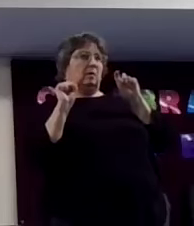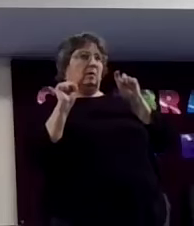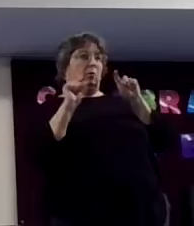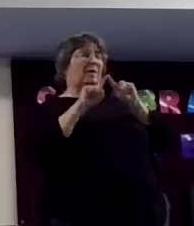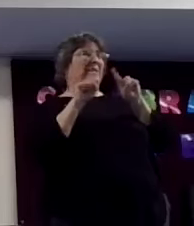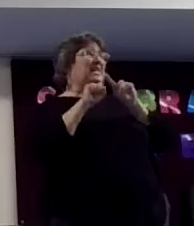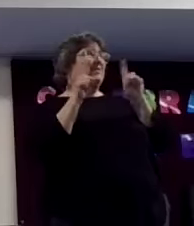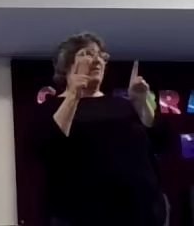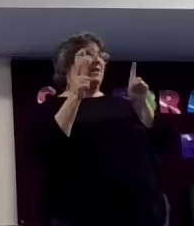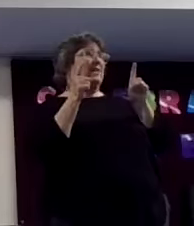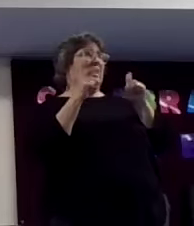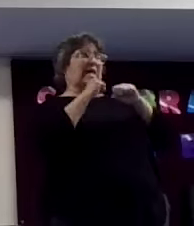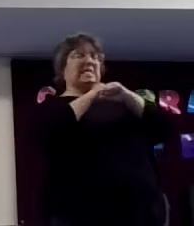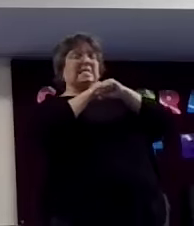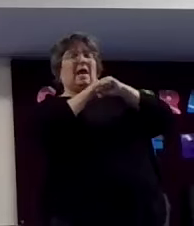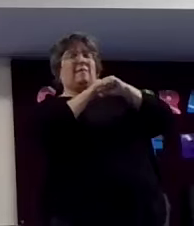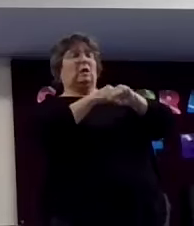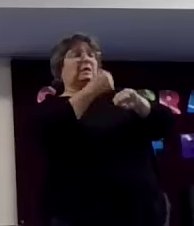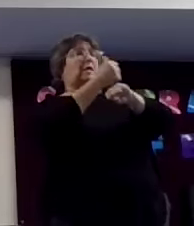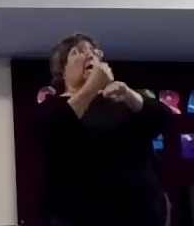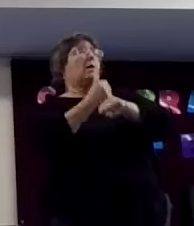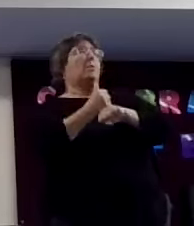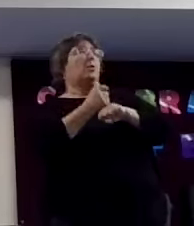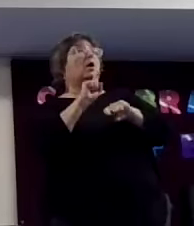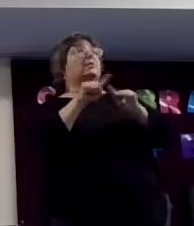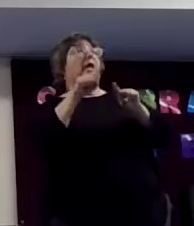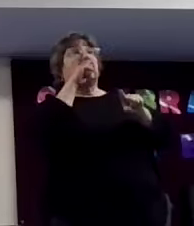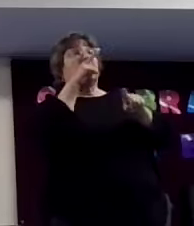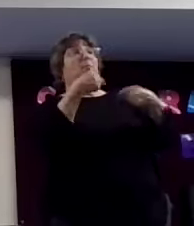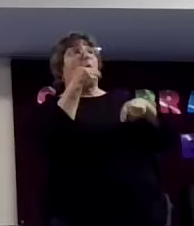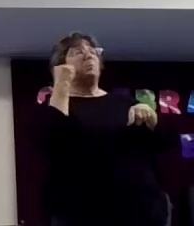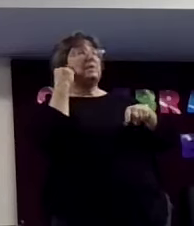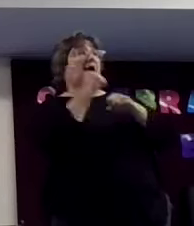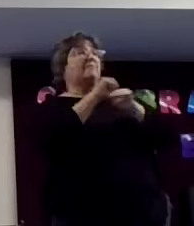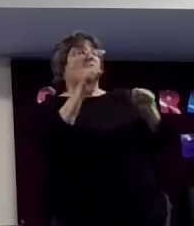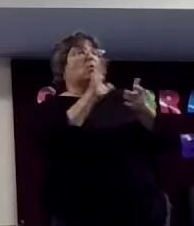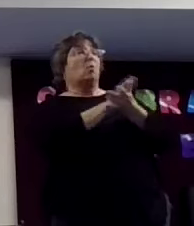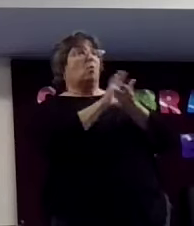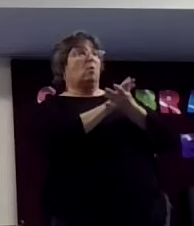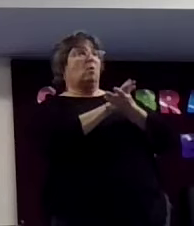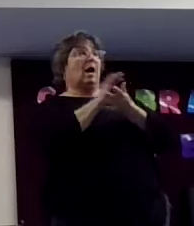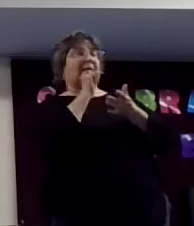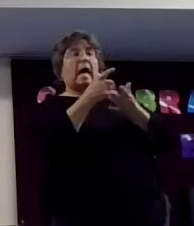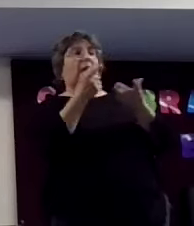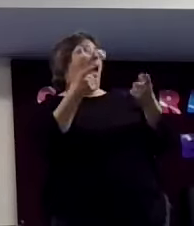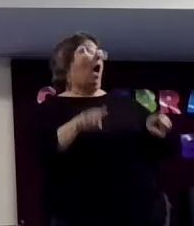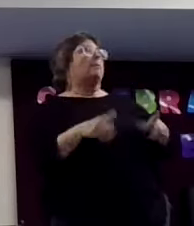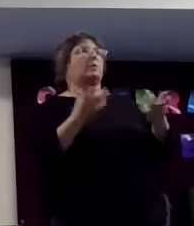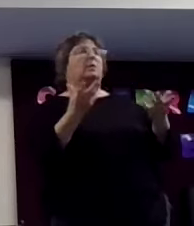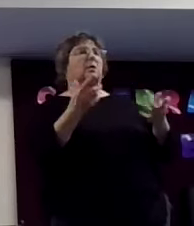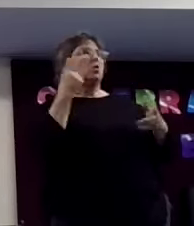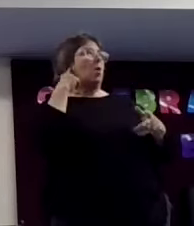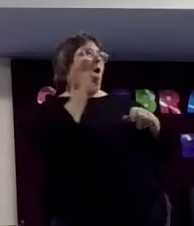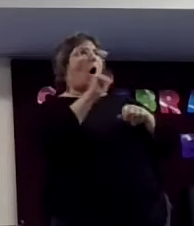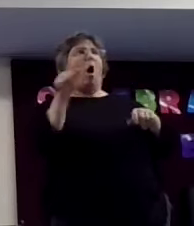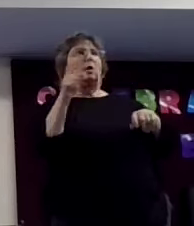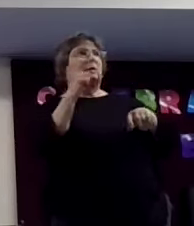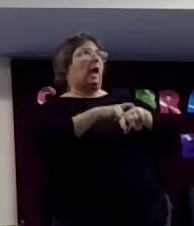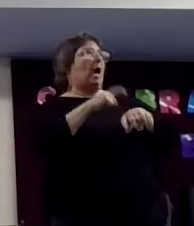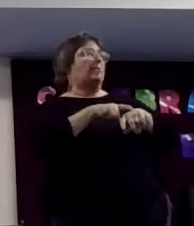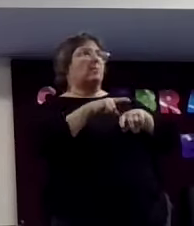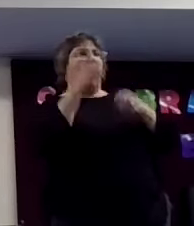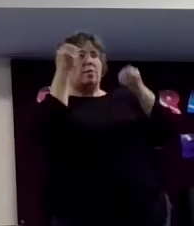of the safeguards they put in place to make sure their kid comes home safely from school and then they're not going to end up, you know, because you hear it all the